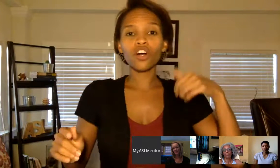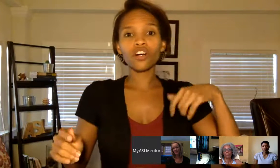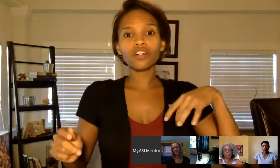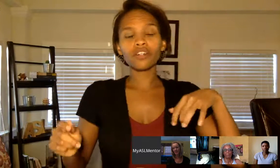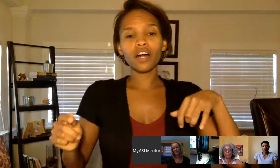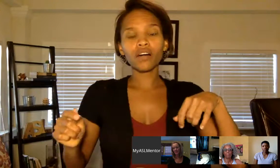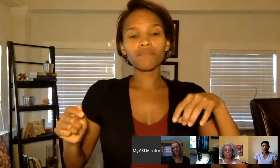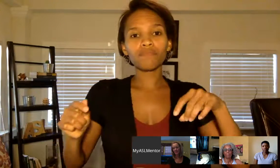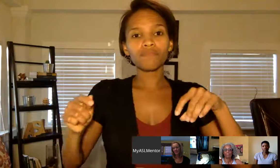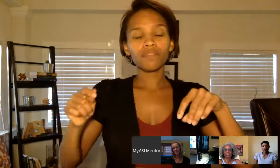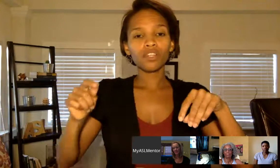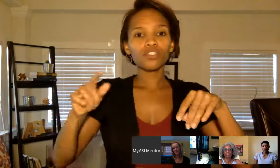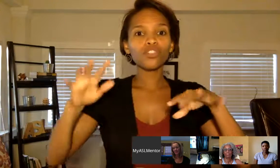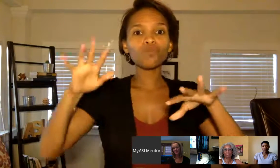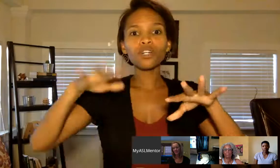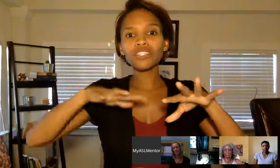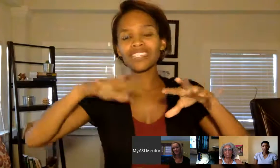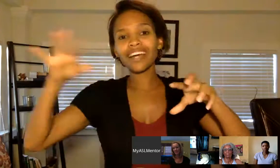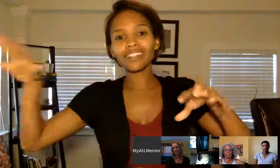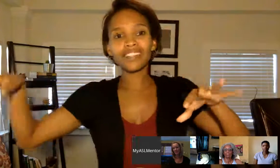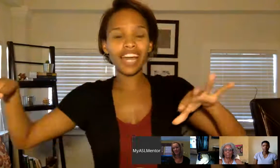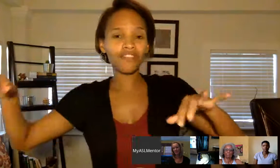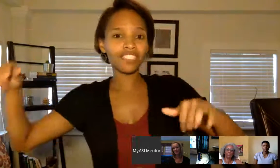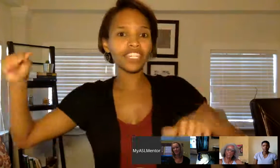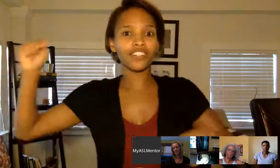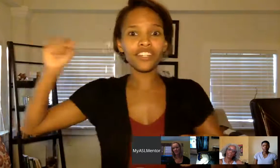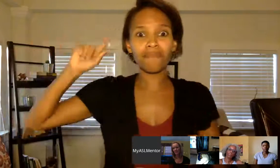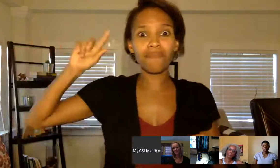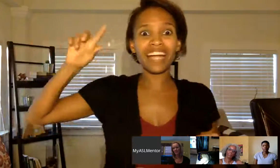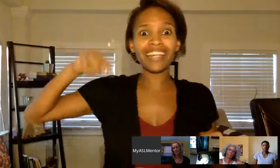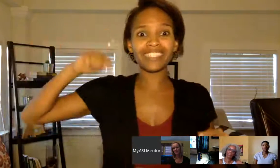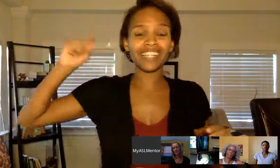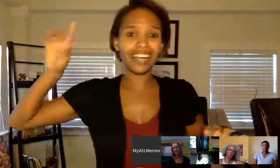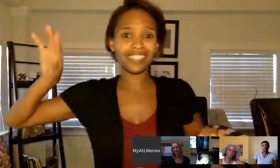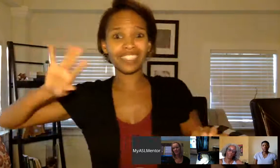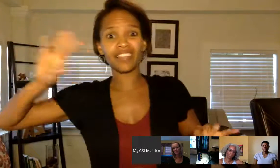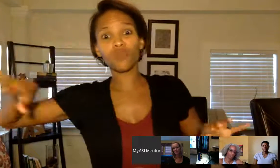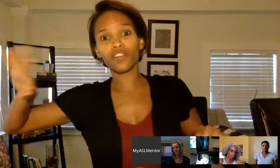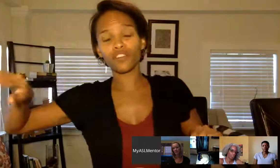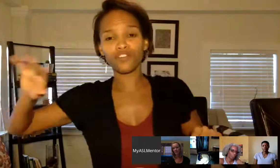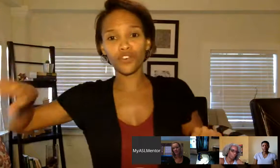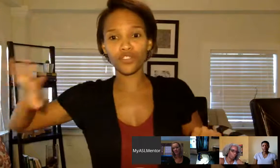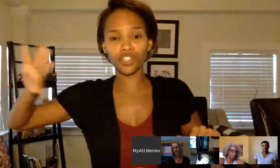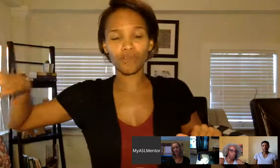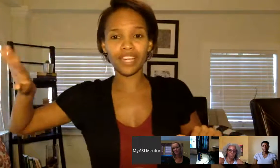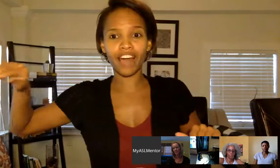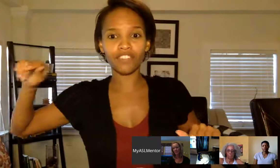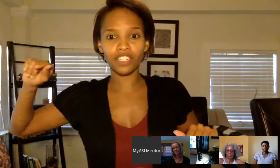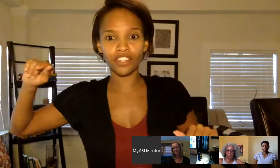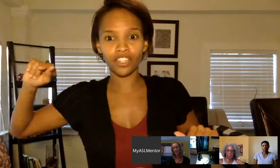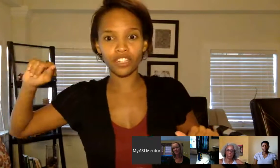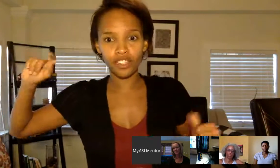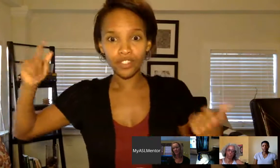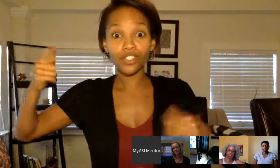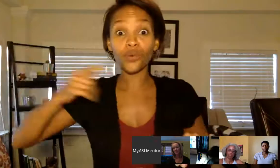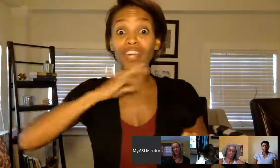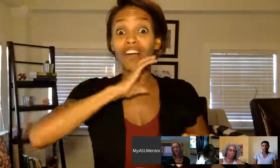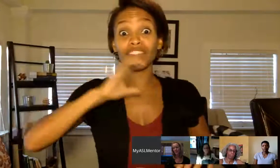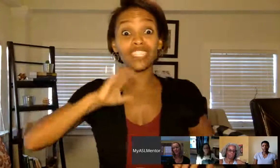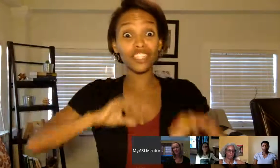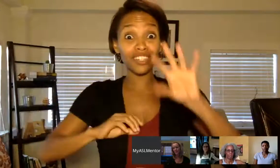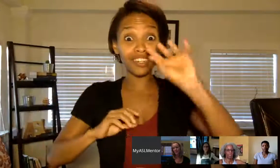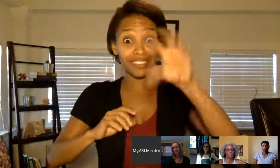there are 2 buildings next to the cafeteria, and my next class is in the furthest from the cafeteria.